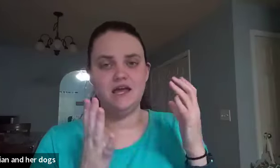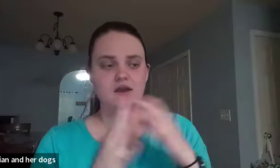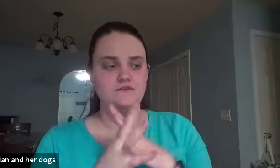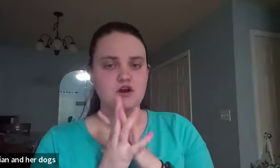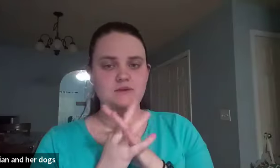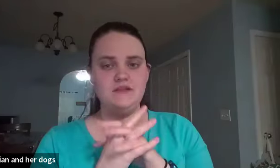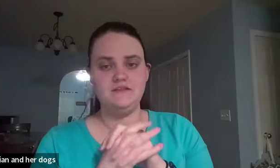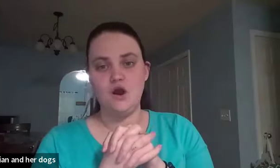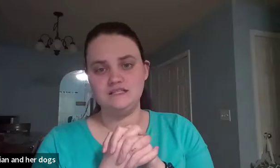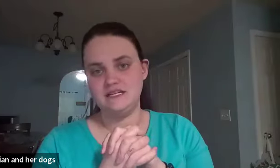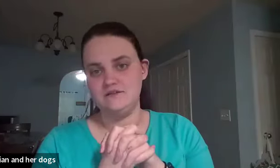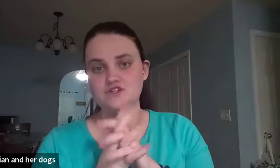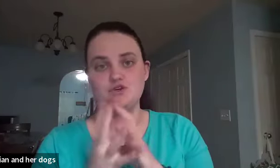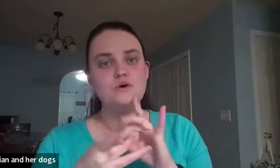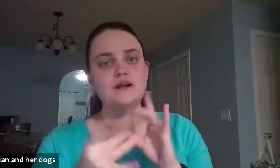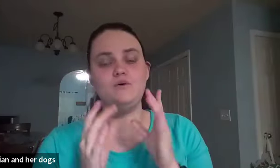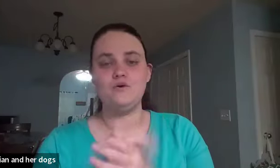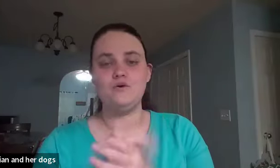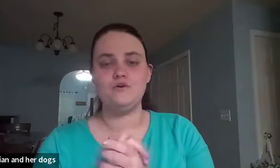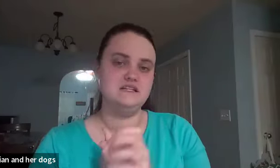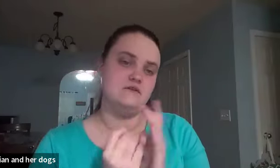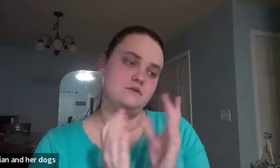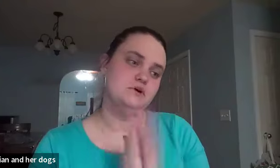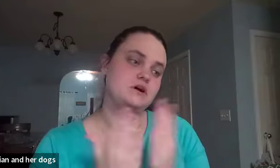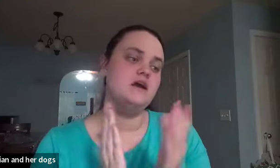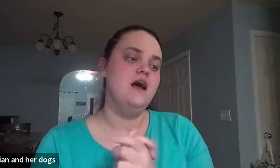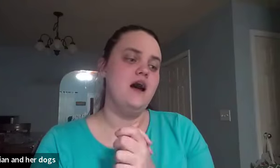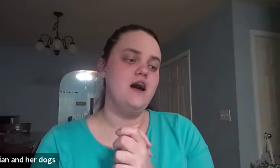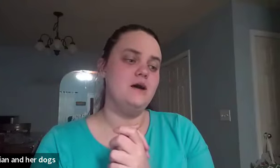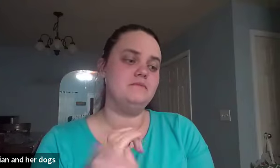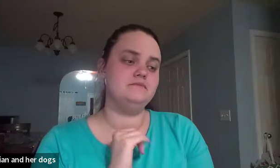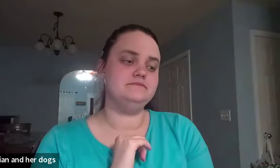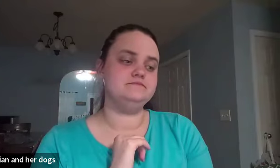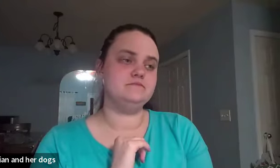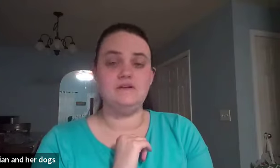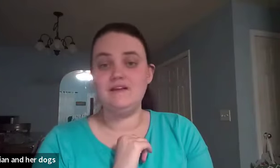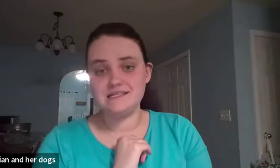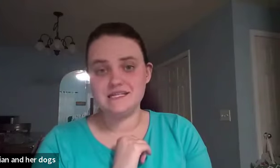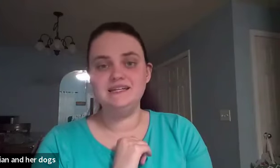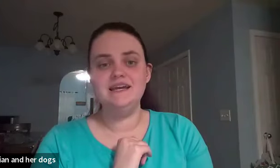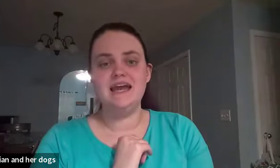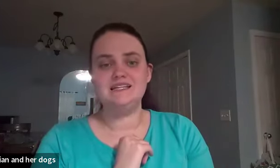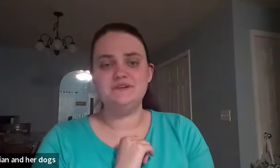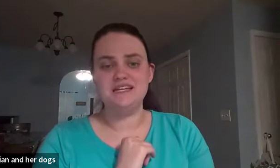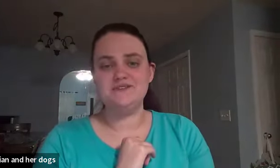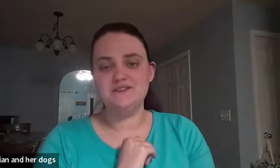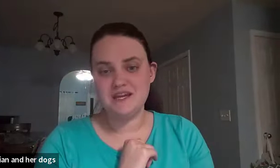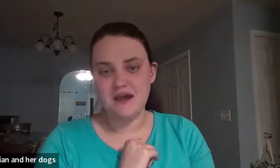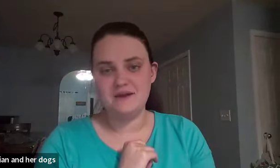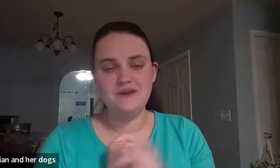Like if you're talking about the content of the story or the content of the book, or the lesson. And it's because if you think about it, we